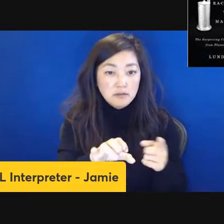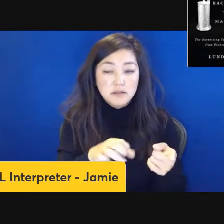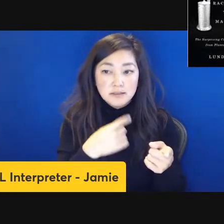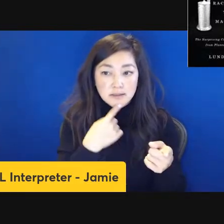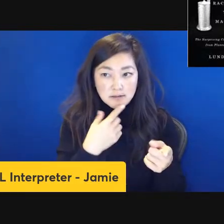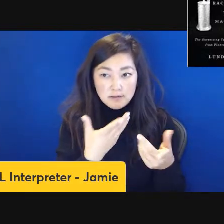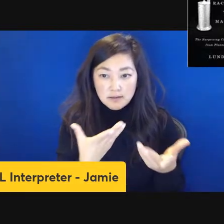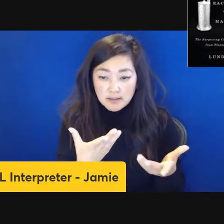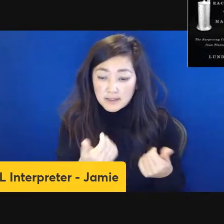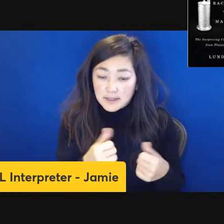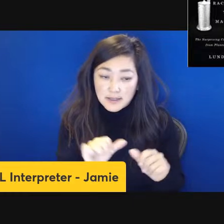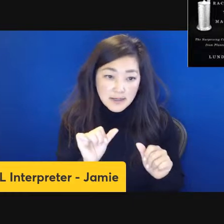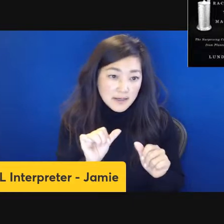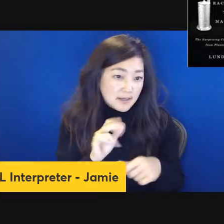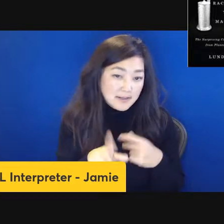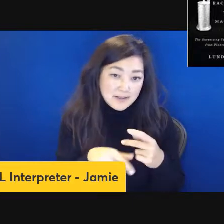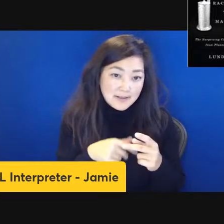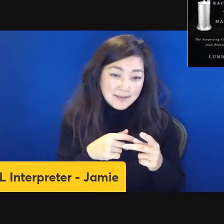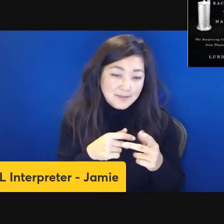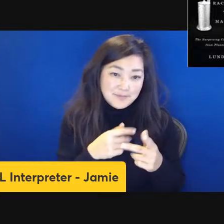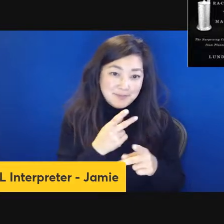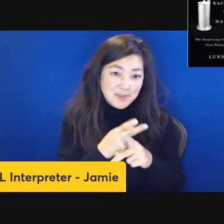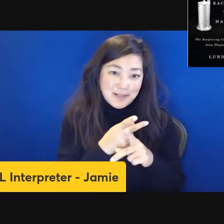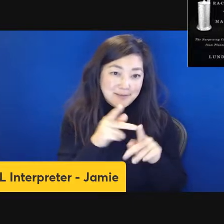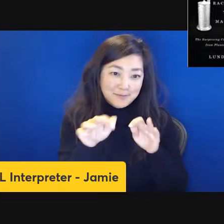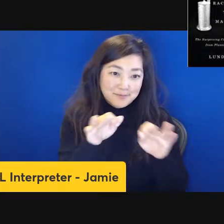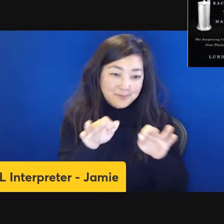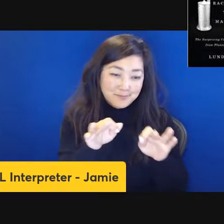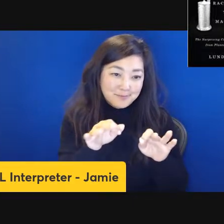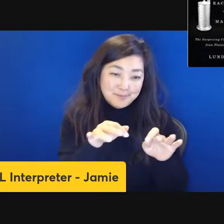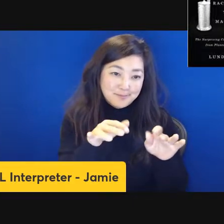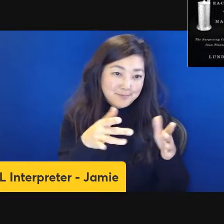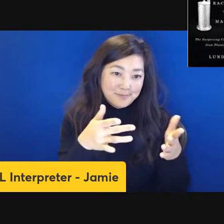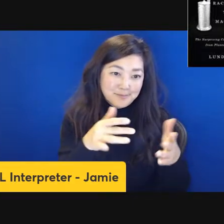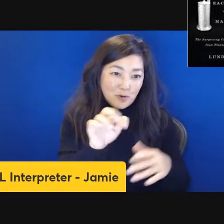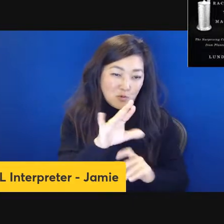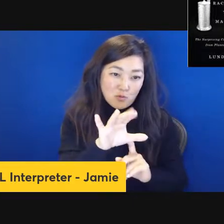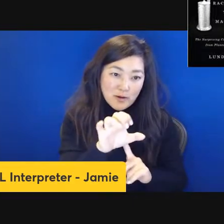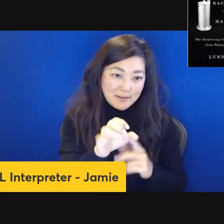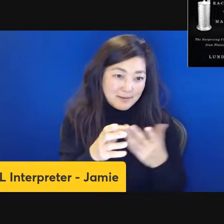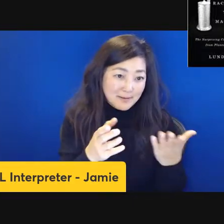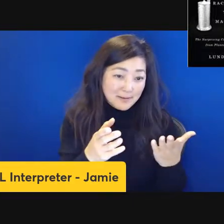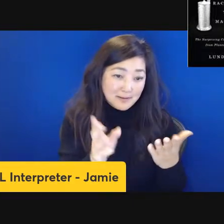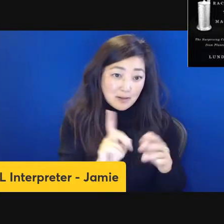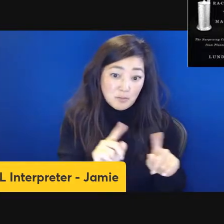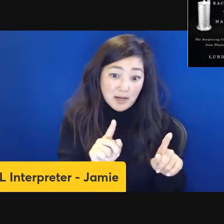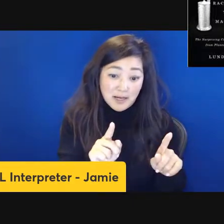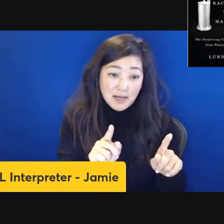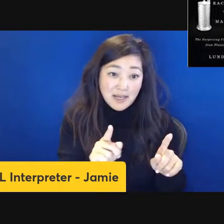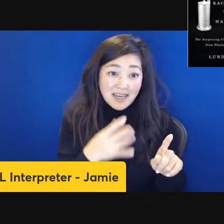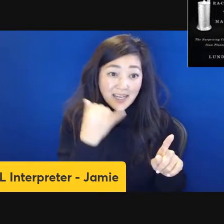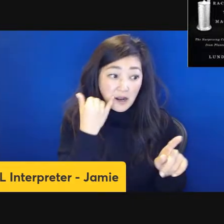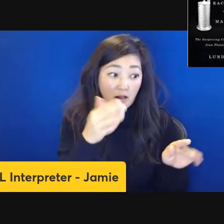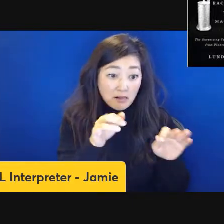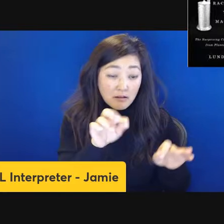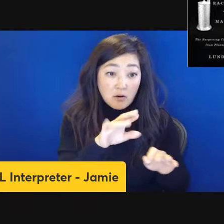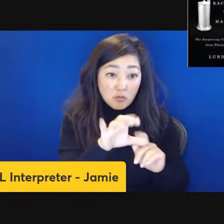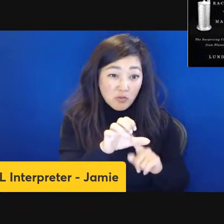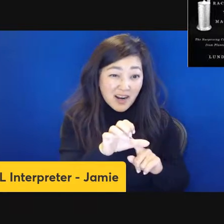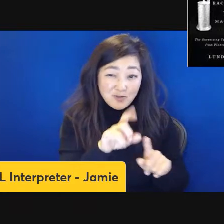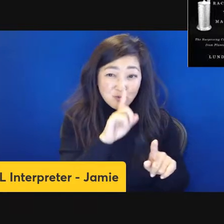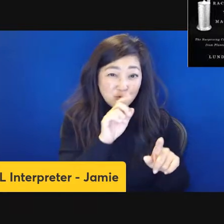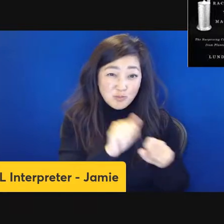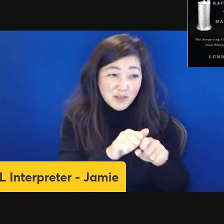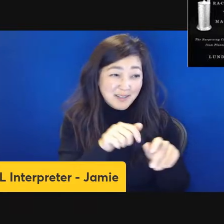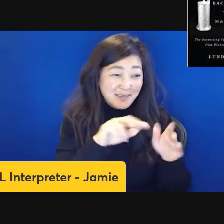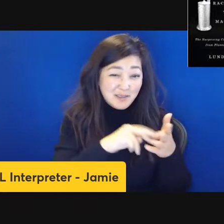any attempt to defining race. Even those that did define race, it was all over the place. So